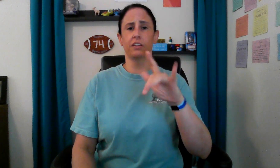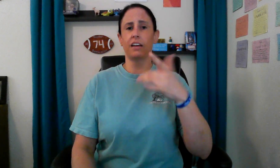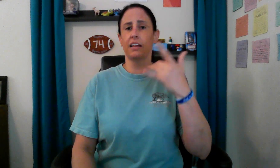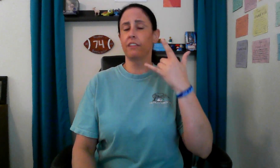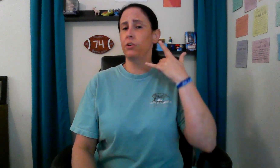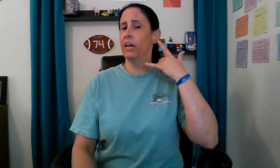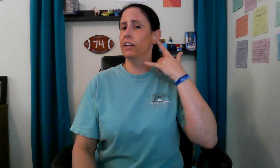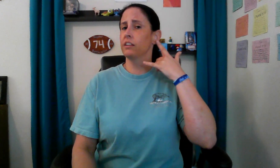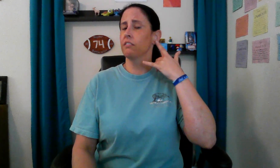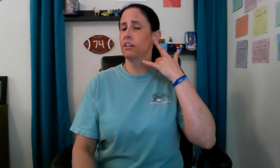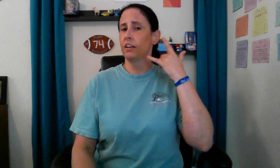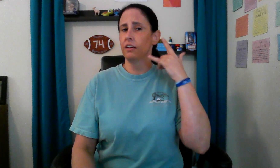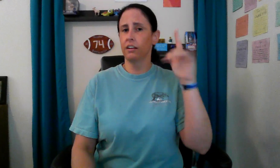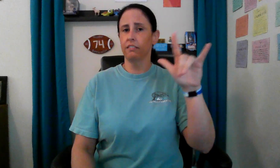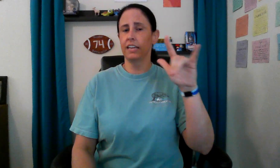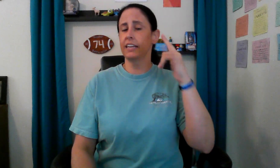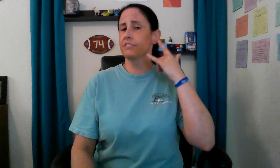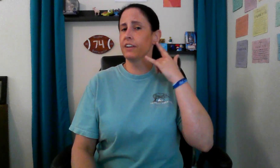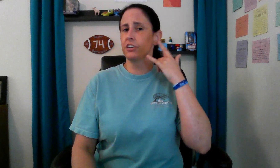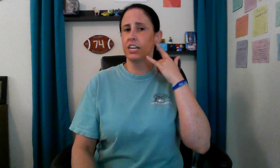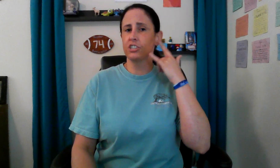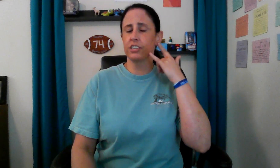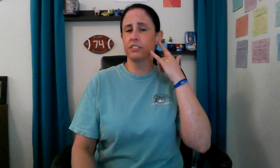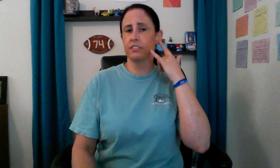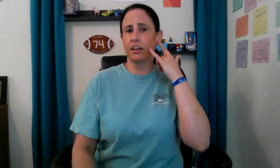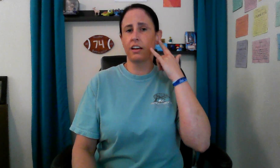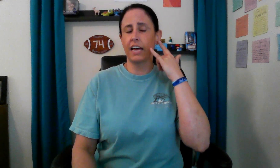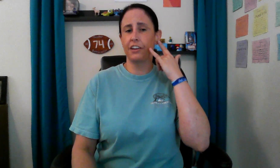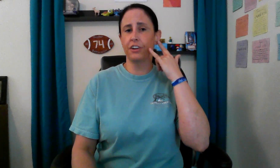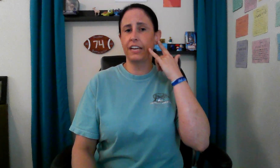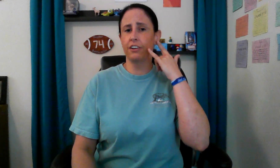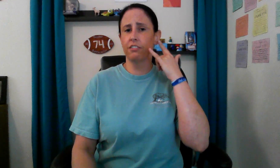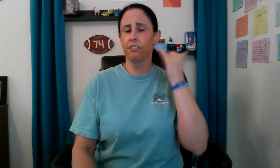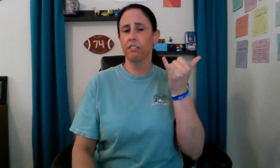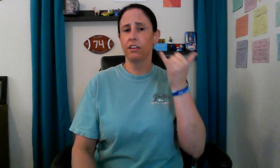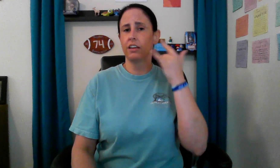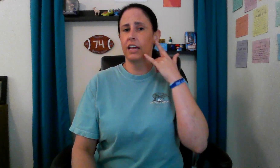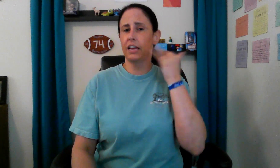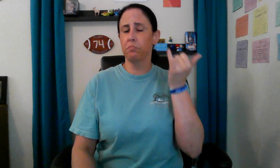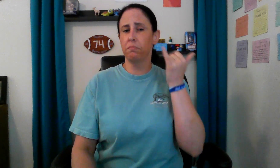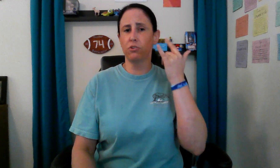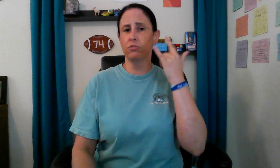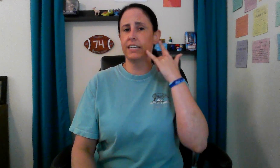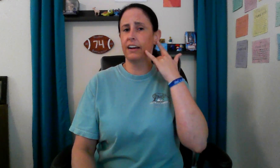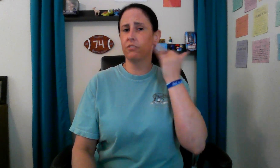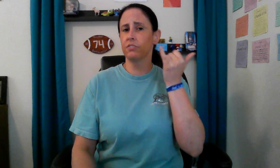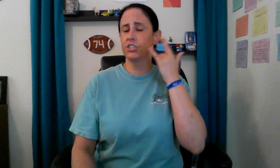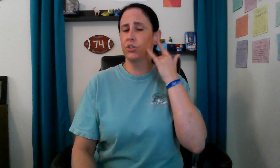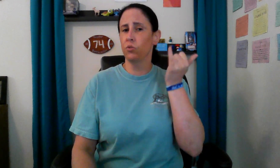I love you hand. Index finger touches at your ear and pull down to a